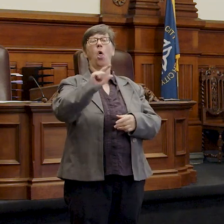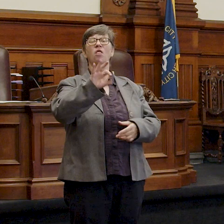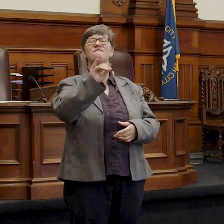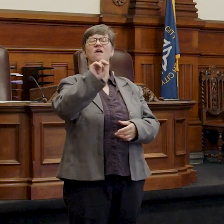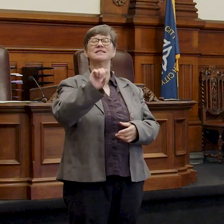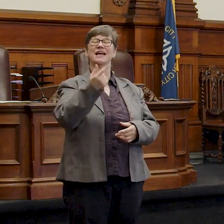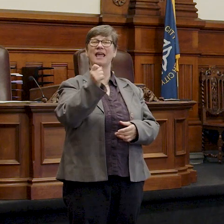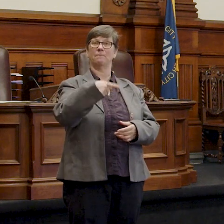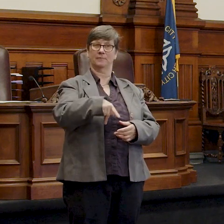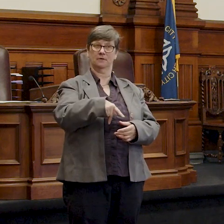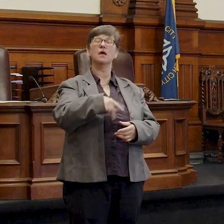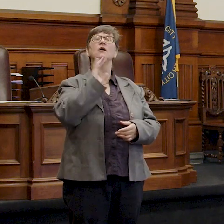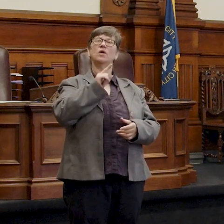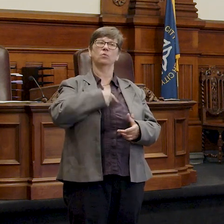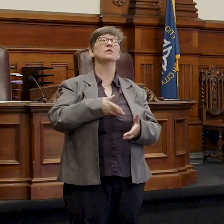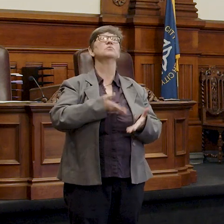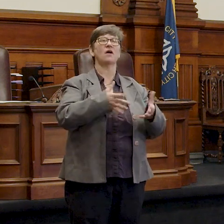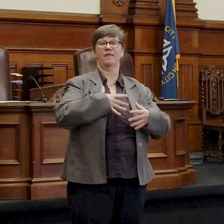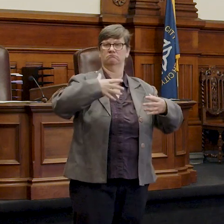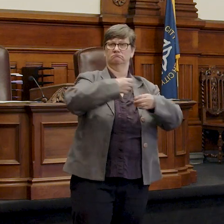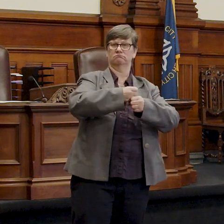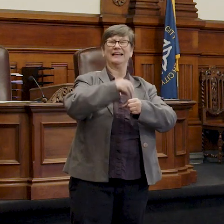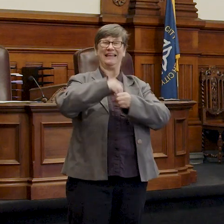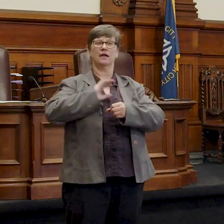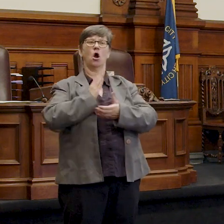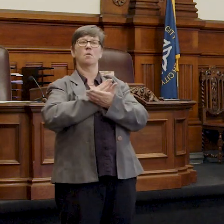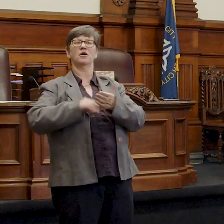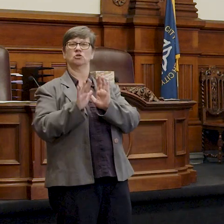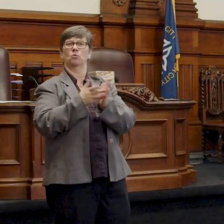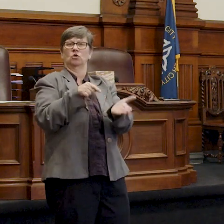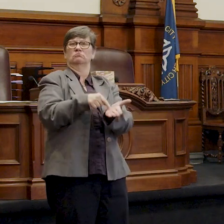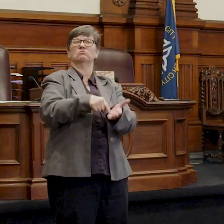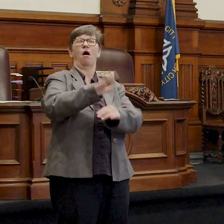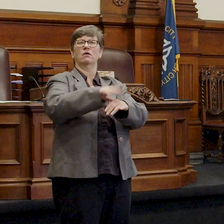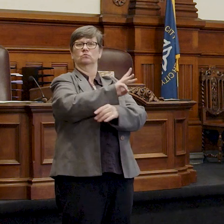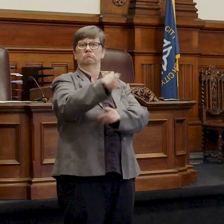immediately following the mayor's message in our online budget book.